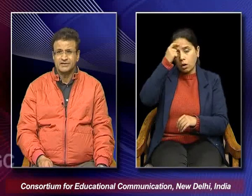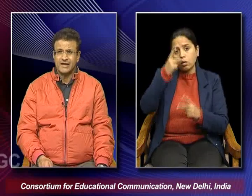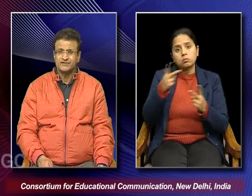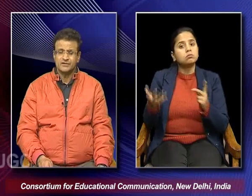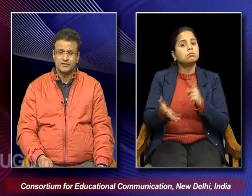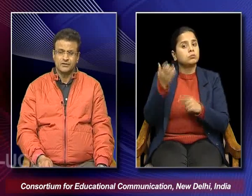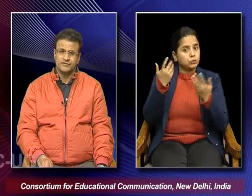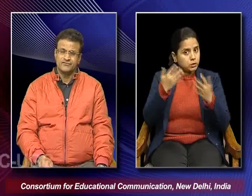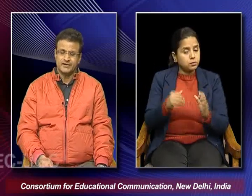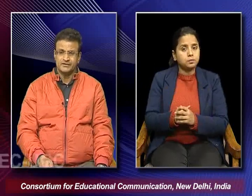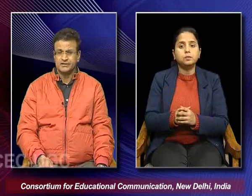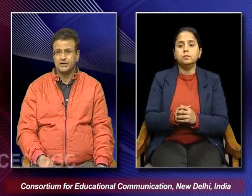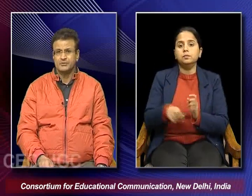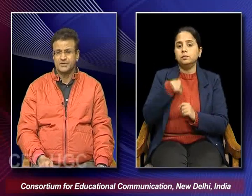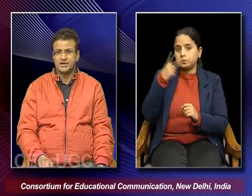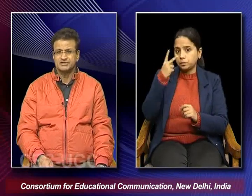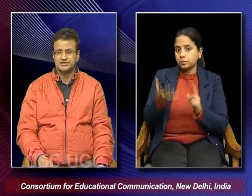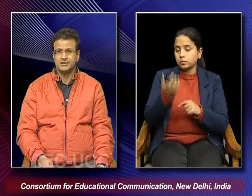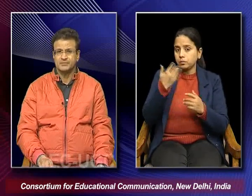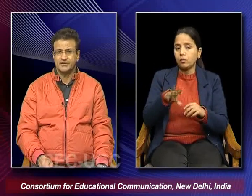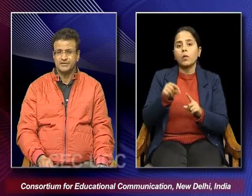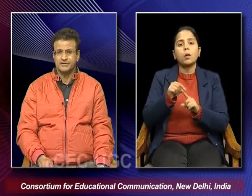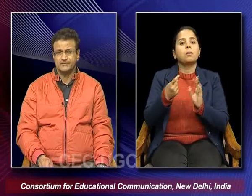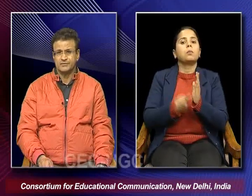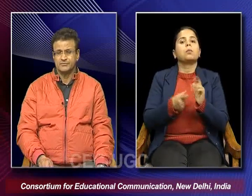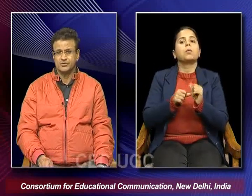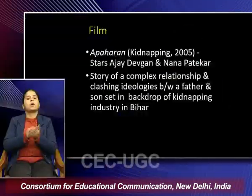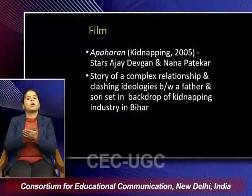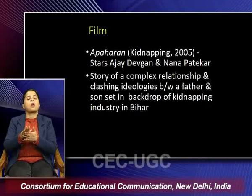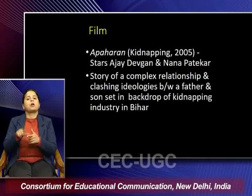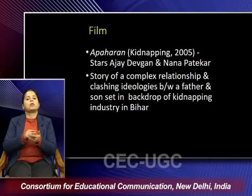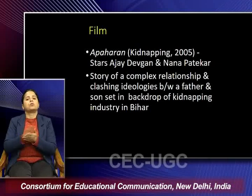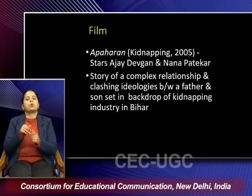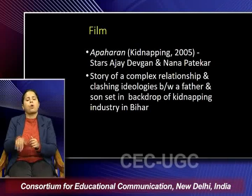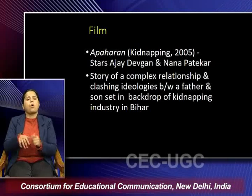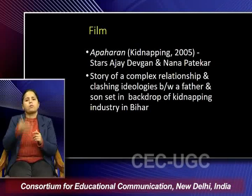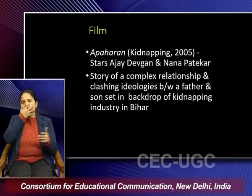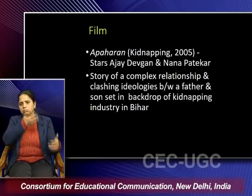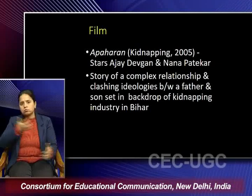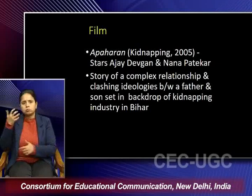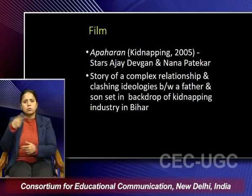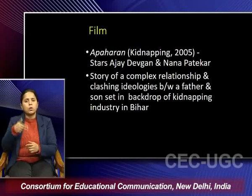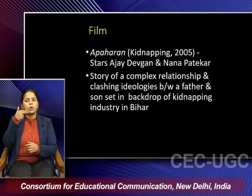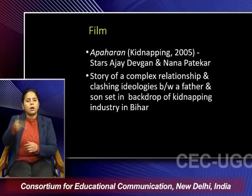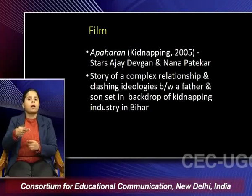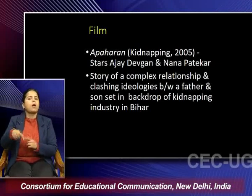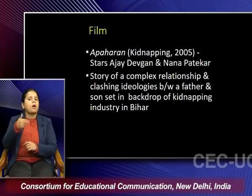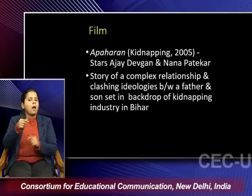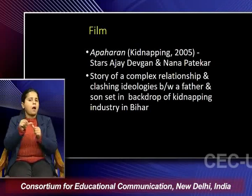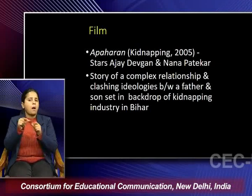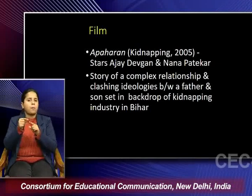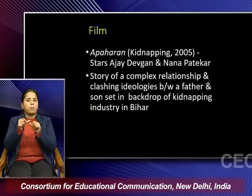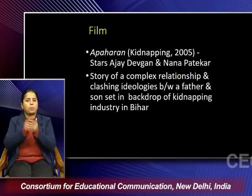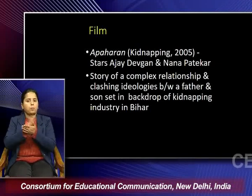Then thereafter we find that how Prakash Jha made a film on kidnapping which was titled as Aparan with